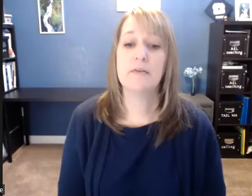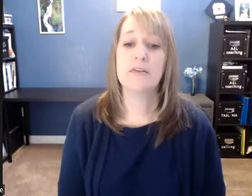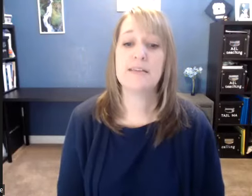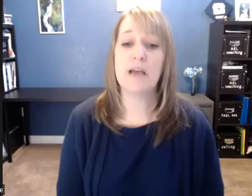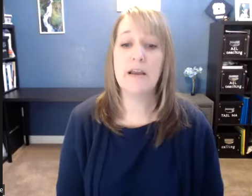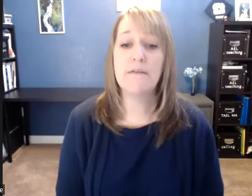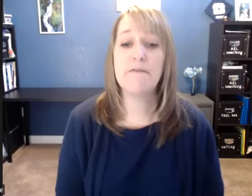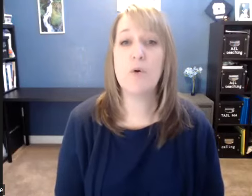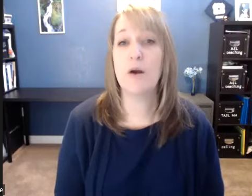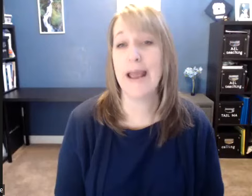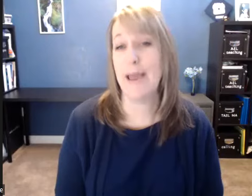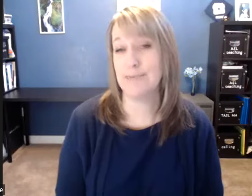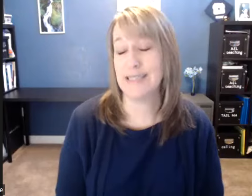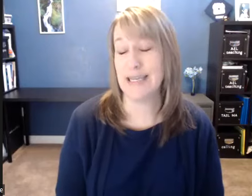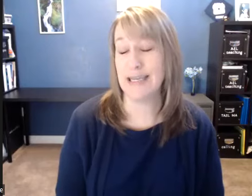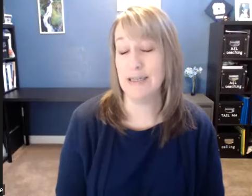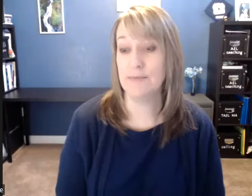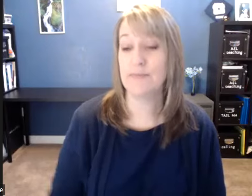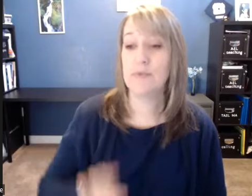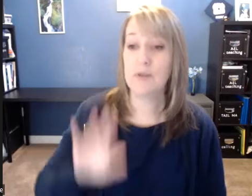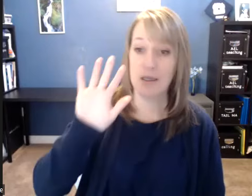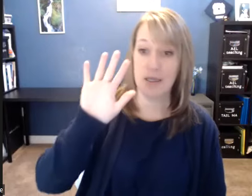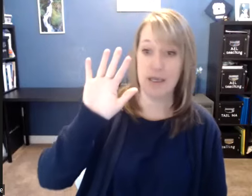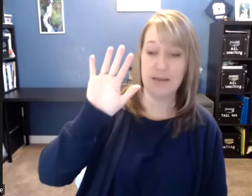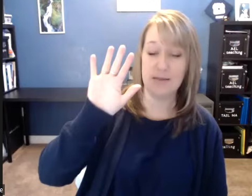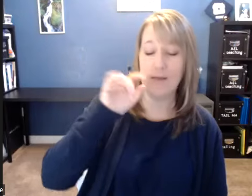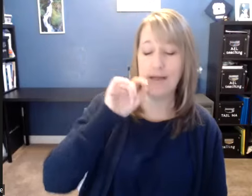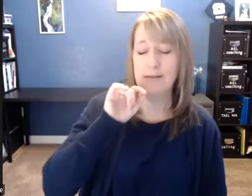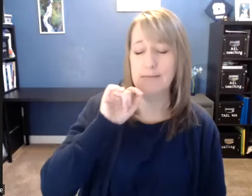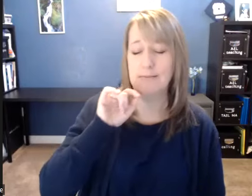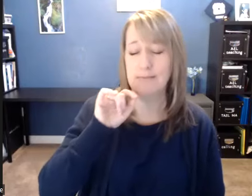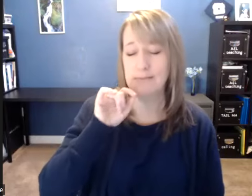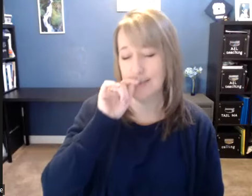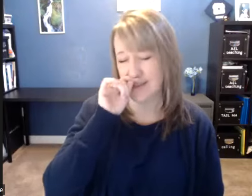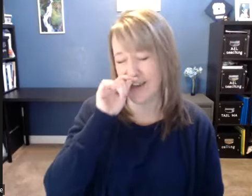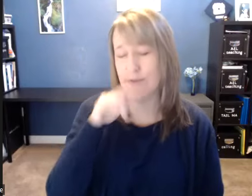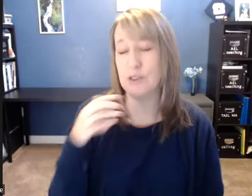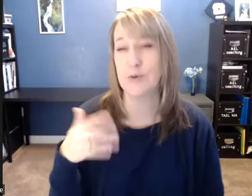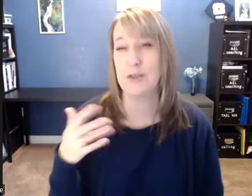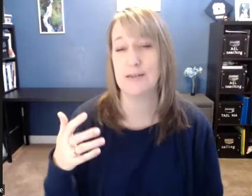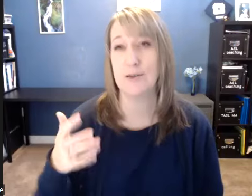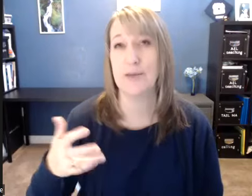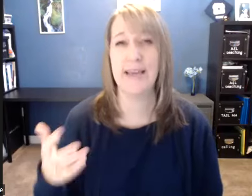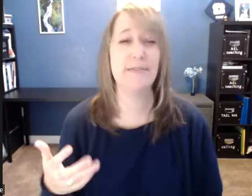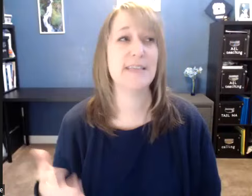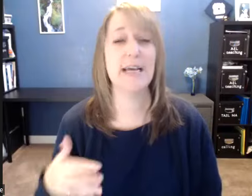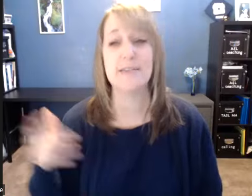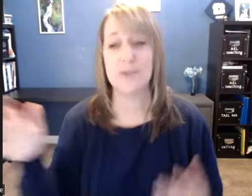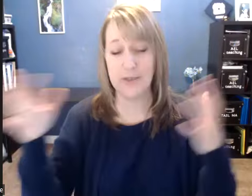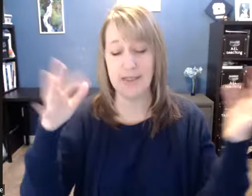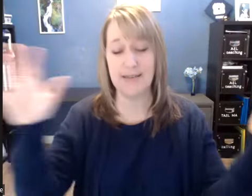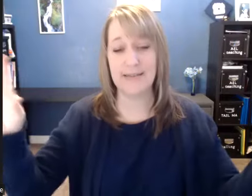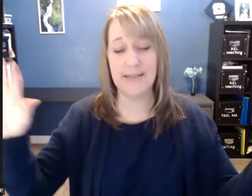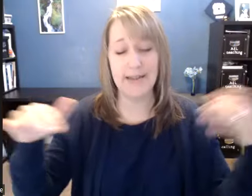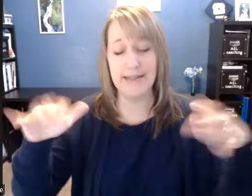The sign for empty is, well, it's kind of a locative sign, so you can sign it in